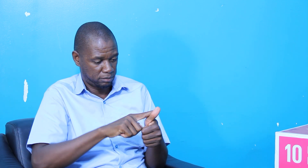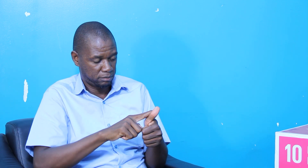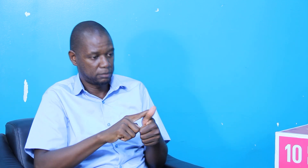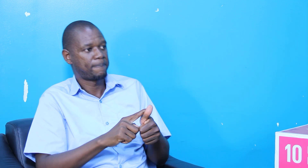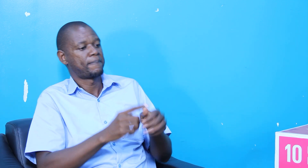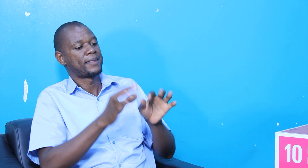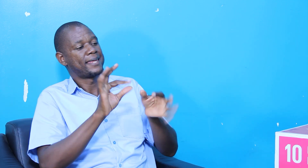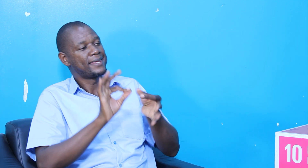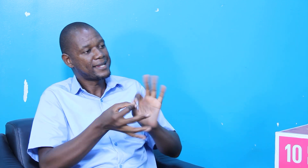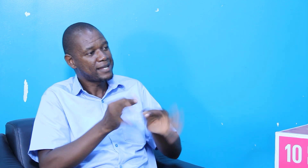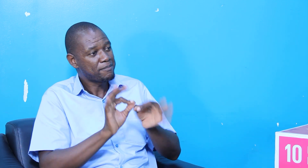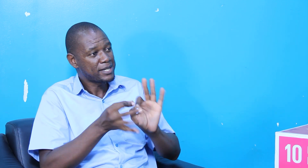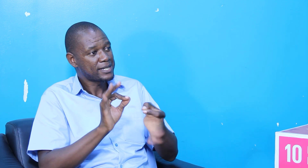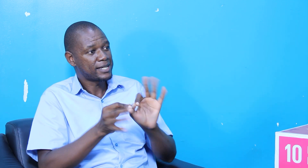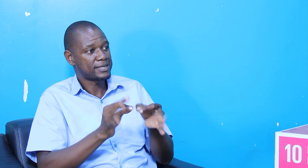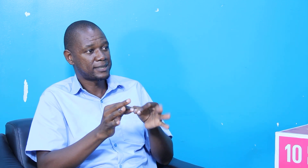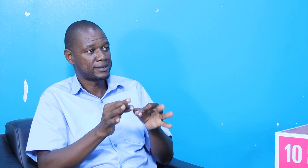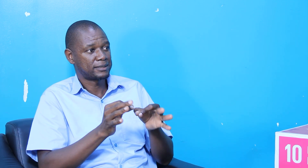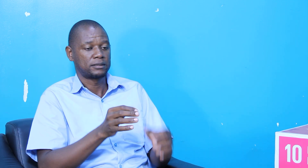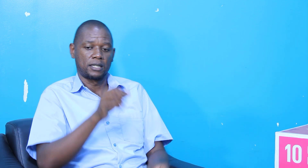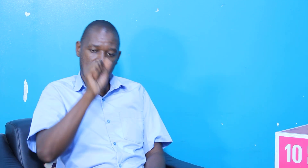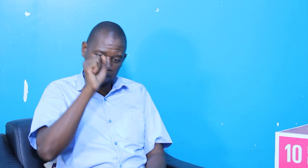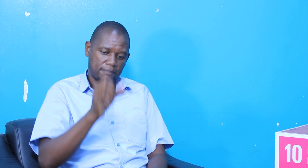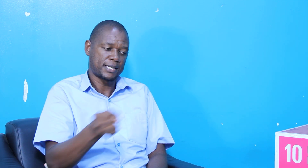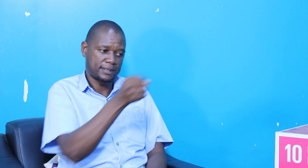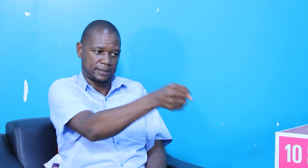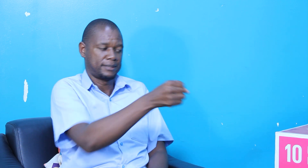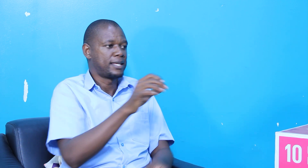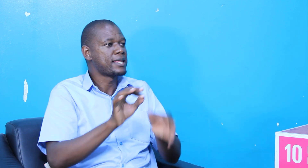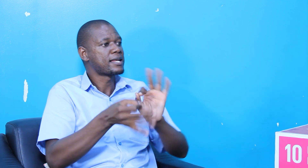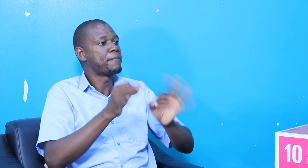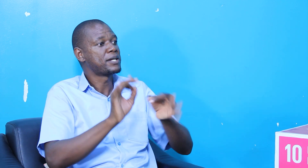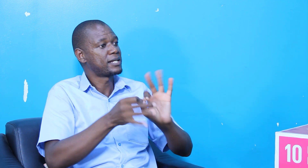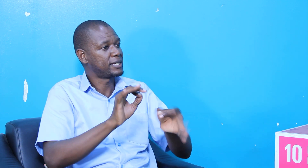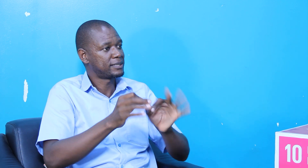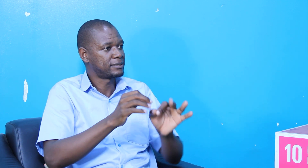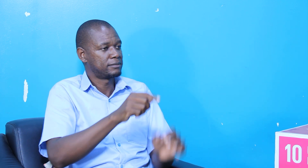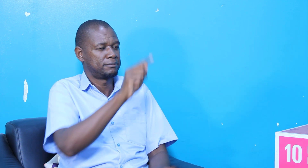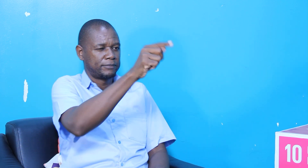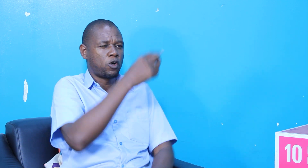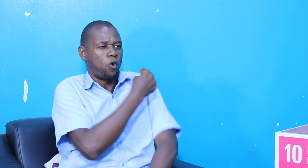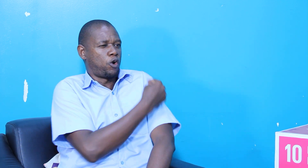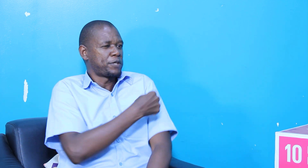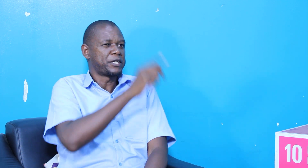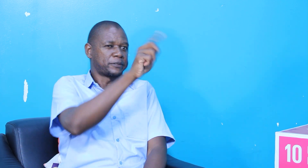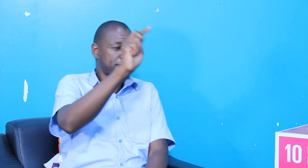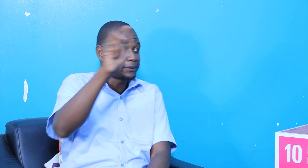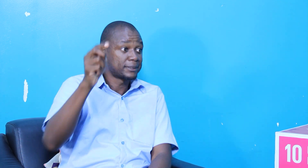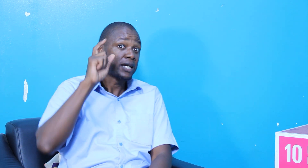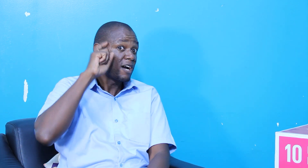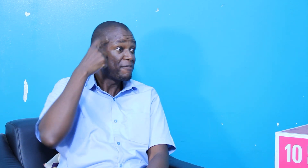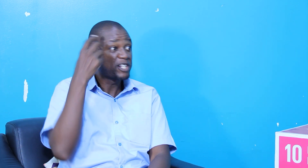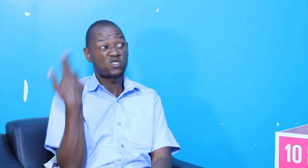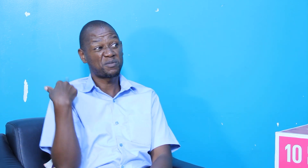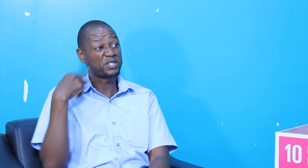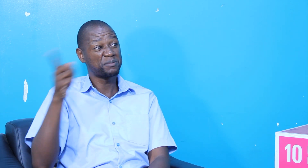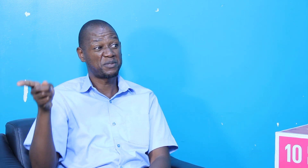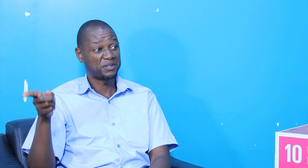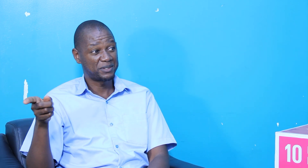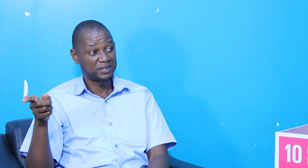the government do? The government is responsible to appoint interpreters in every health